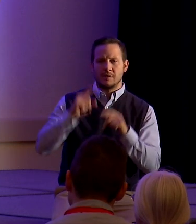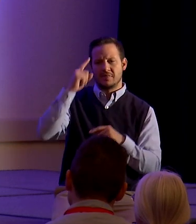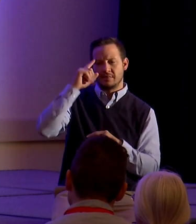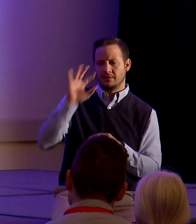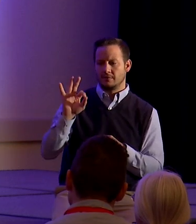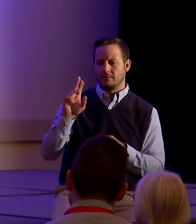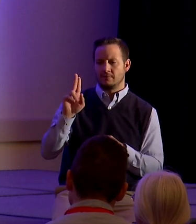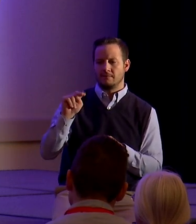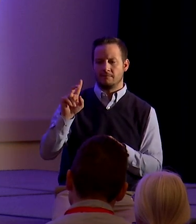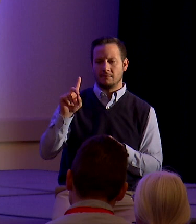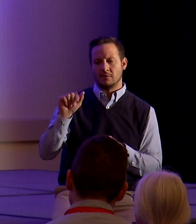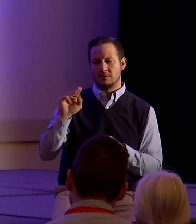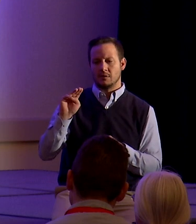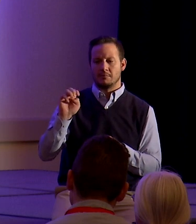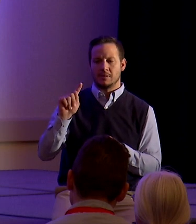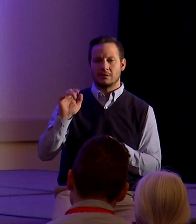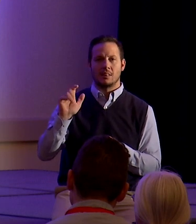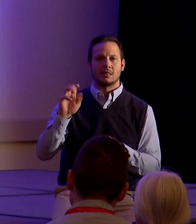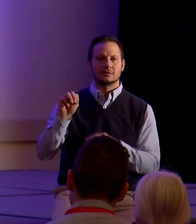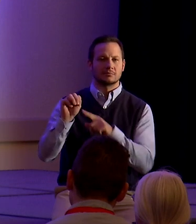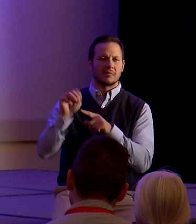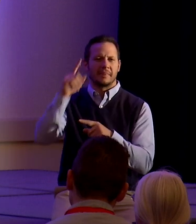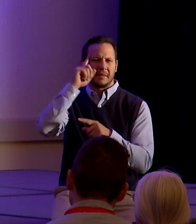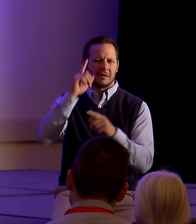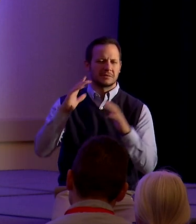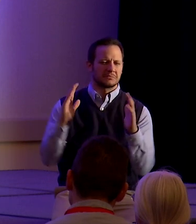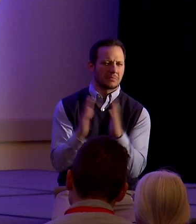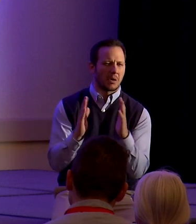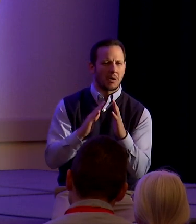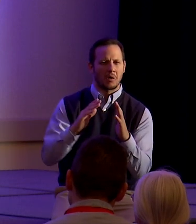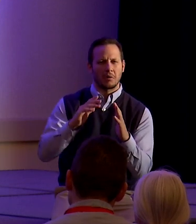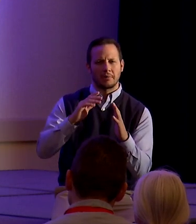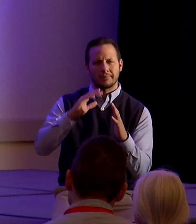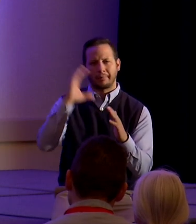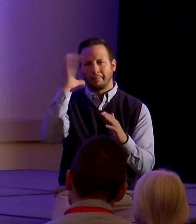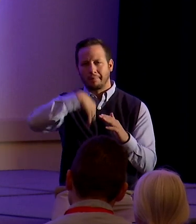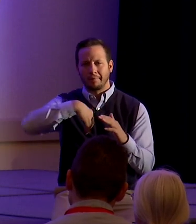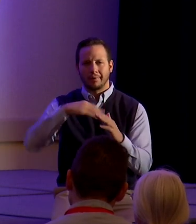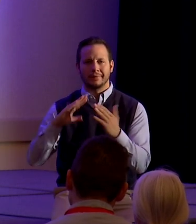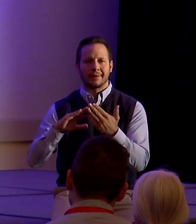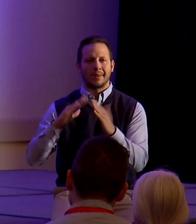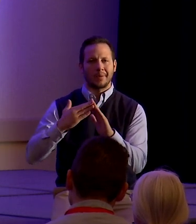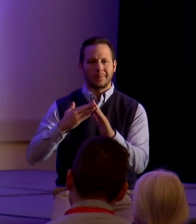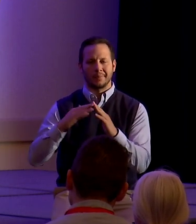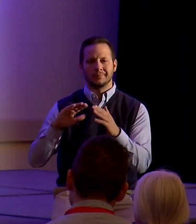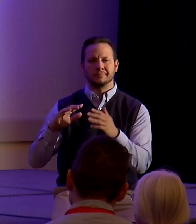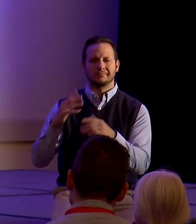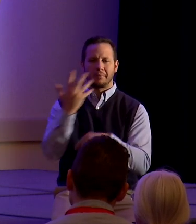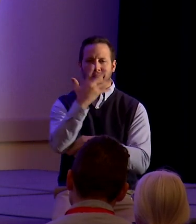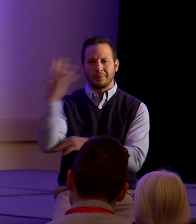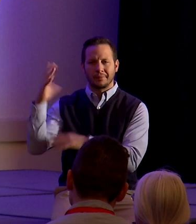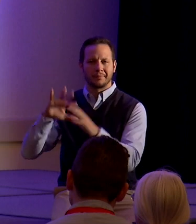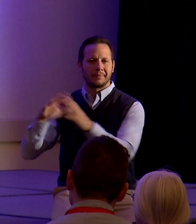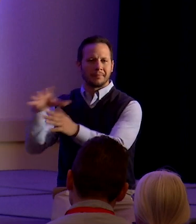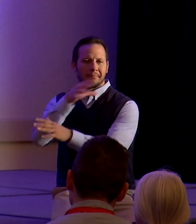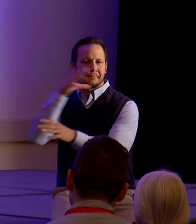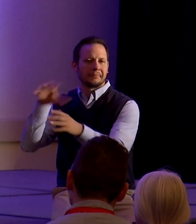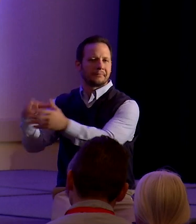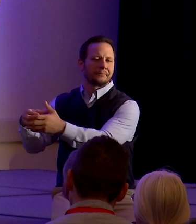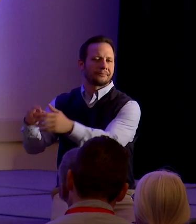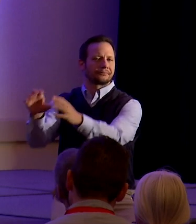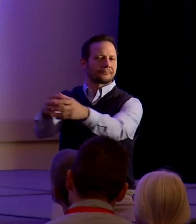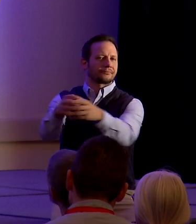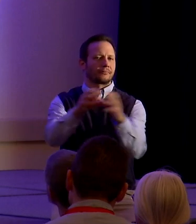of patriarchy is confined to small backwoods towns. And in our brains, we compartmentalize this into tiny little